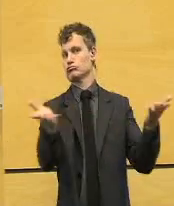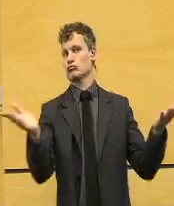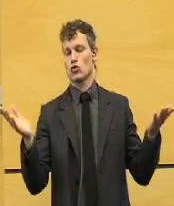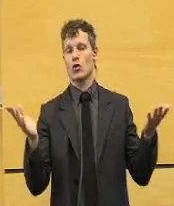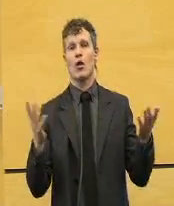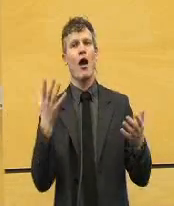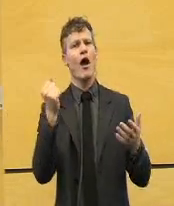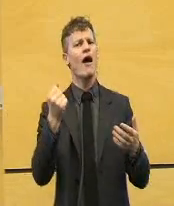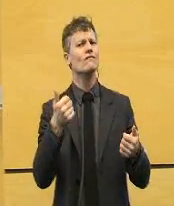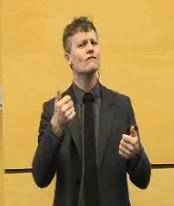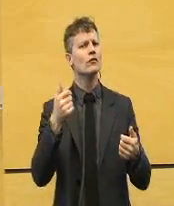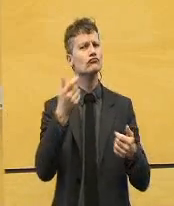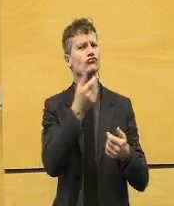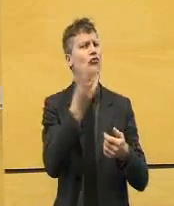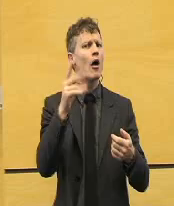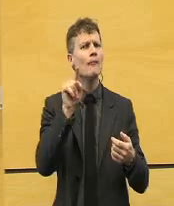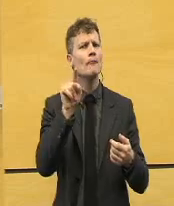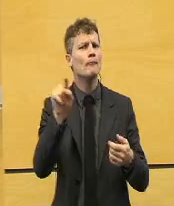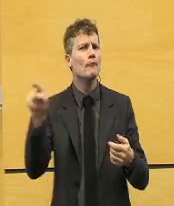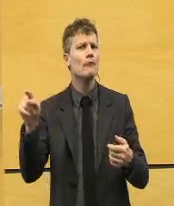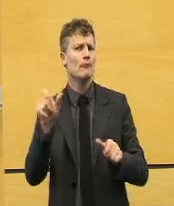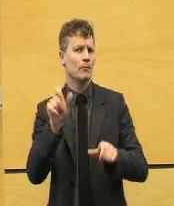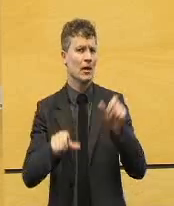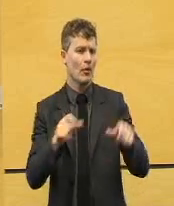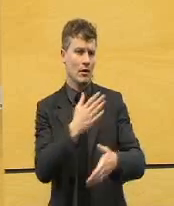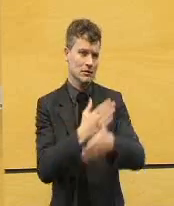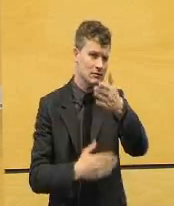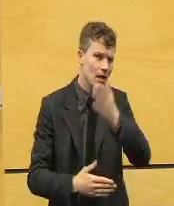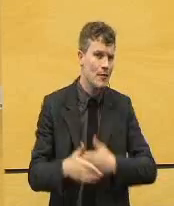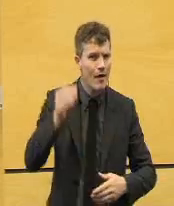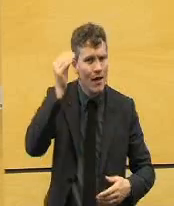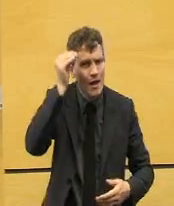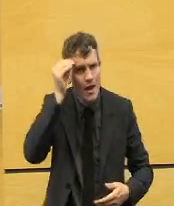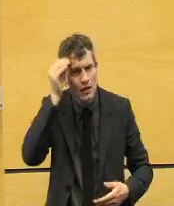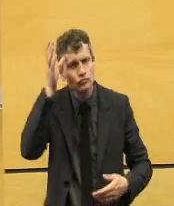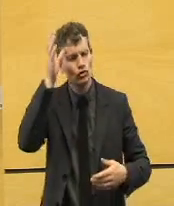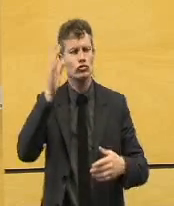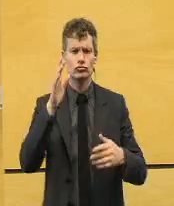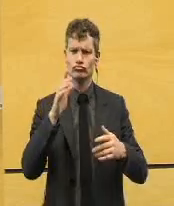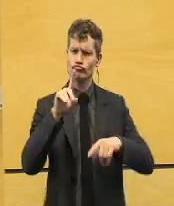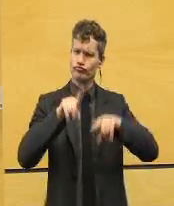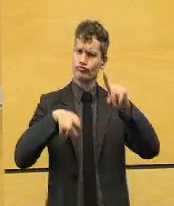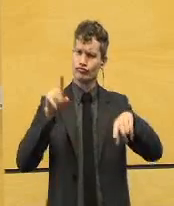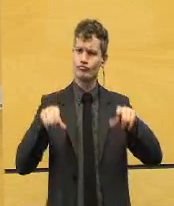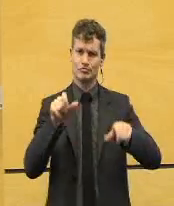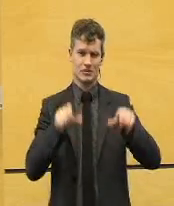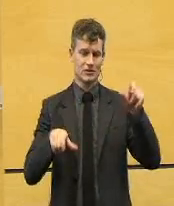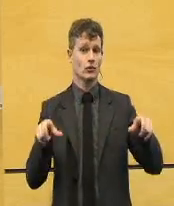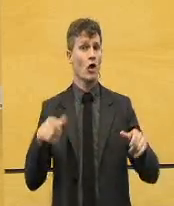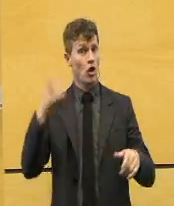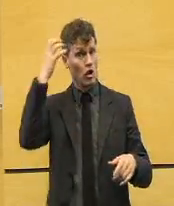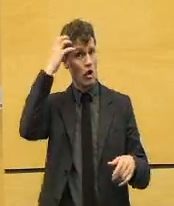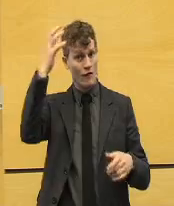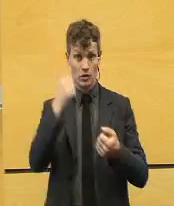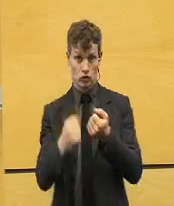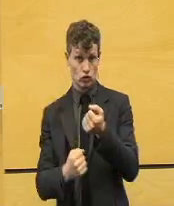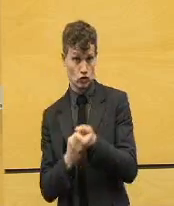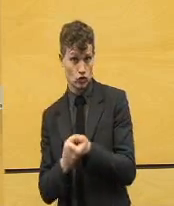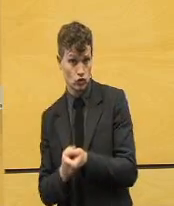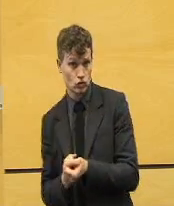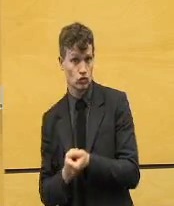stakeholders on this issue. As principle, the government is supportive of the